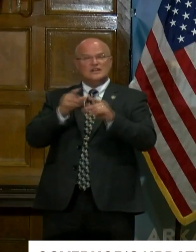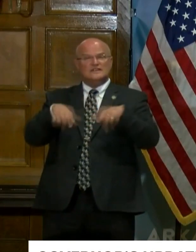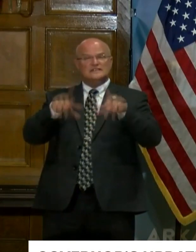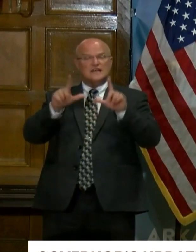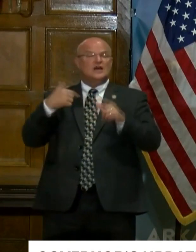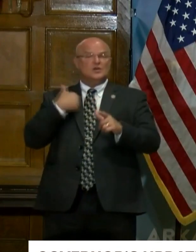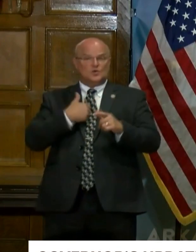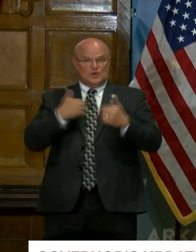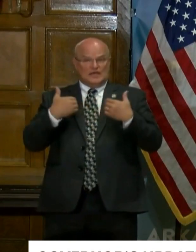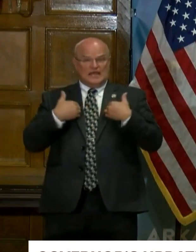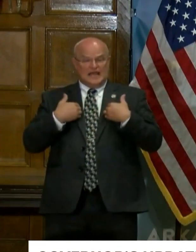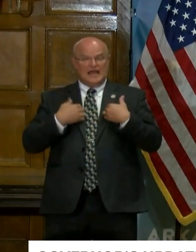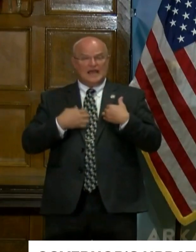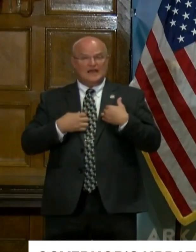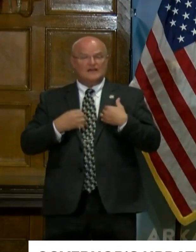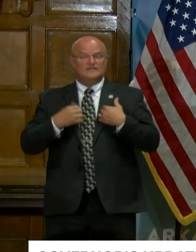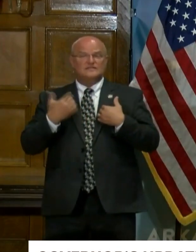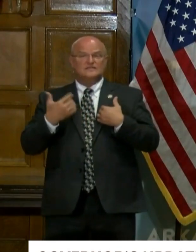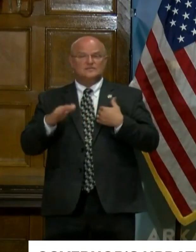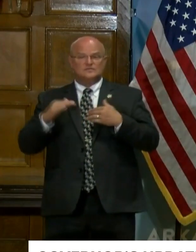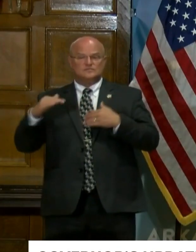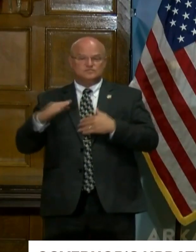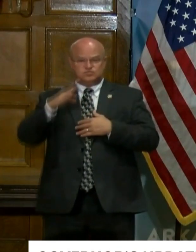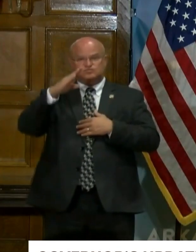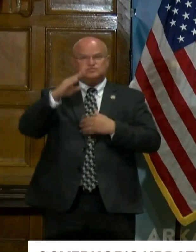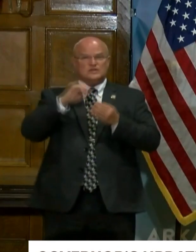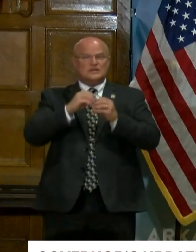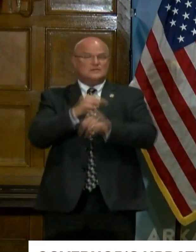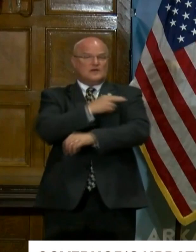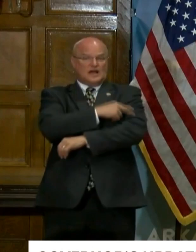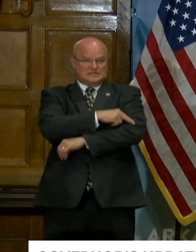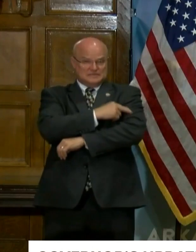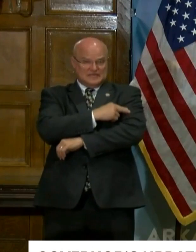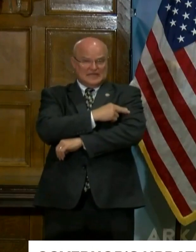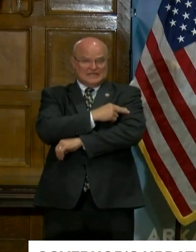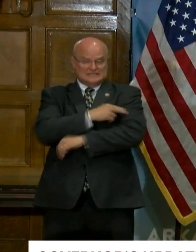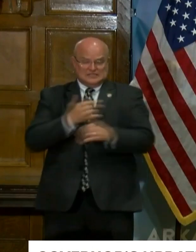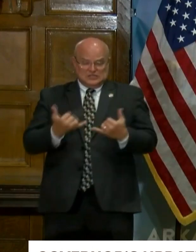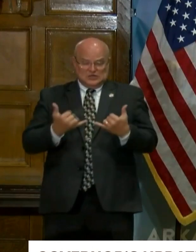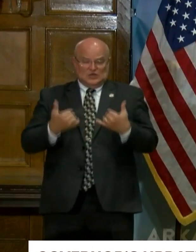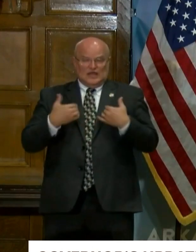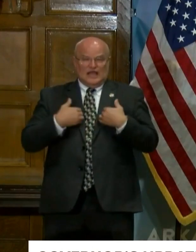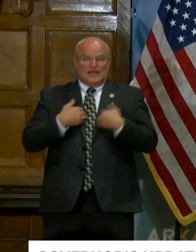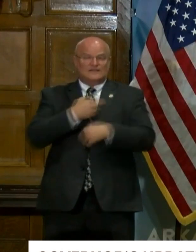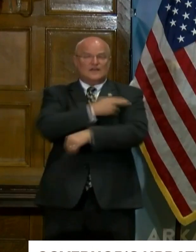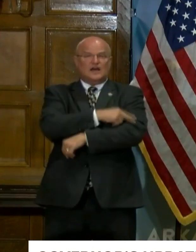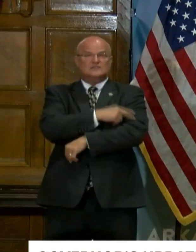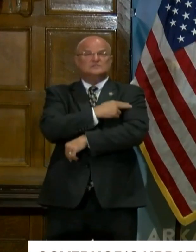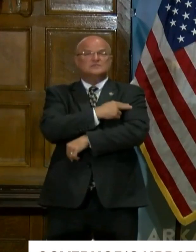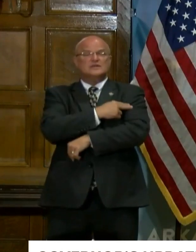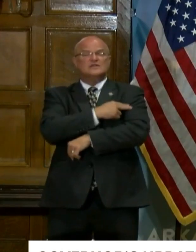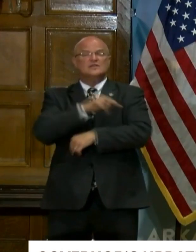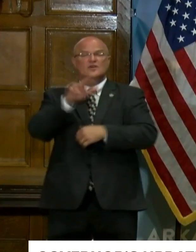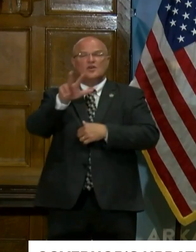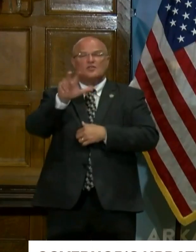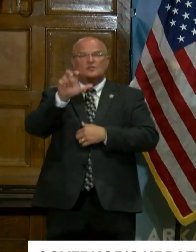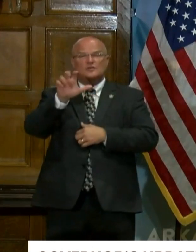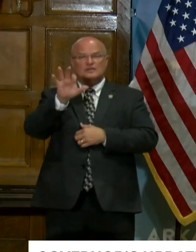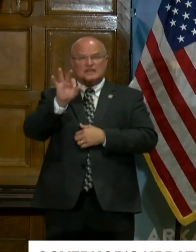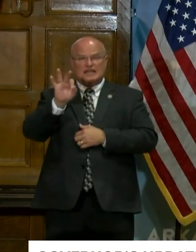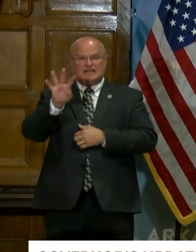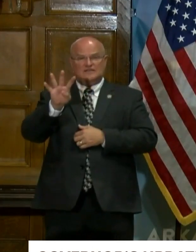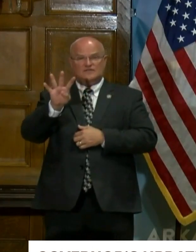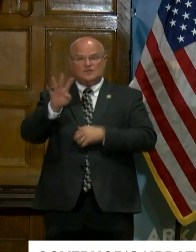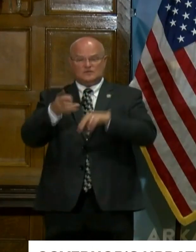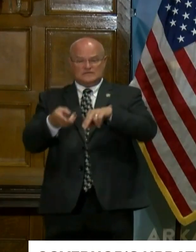have had a significant bump up in the number of hospitalized. Currently, we have hospitalized